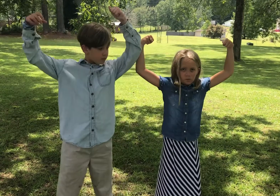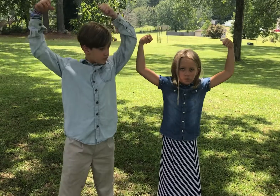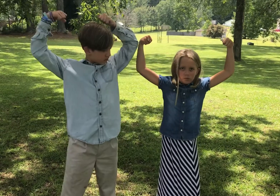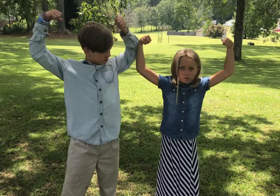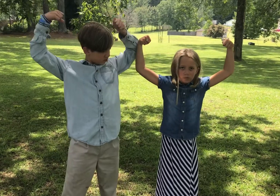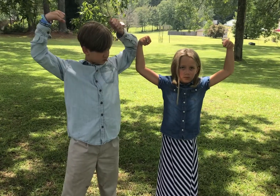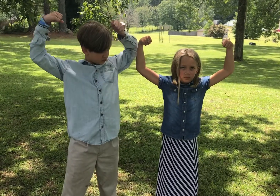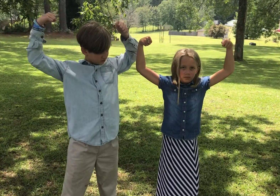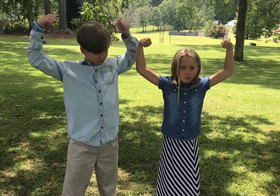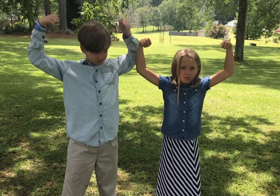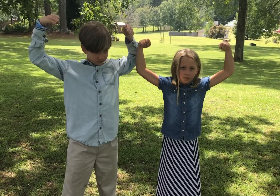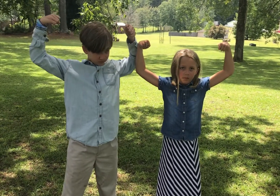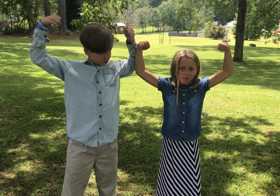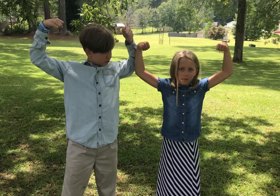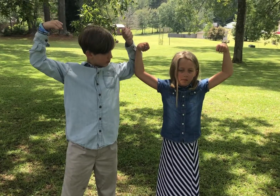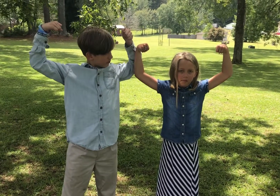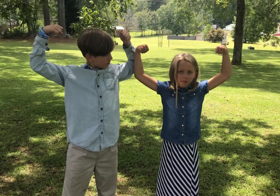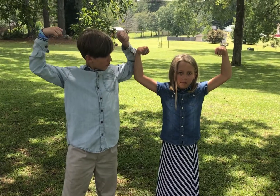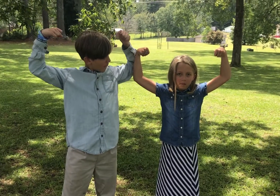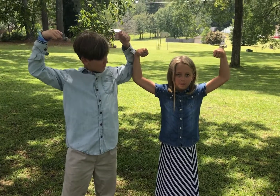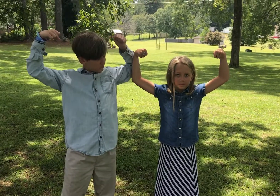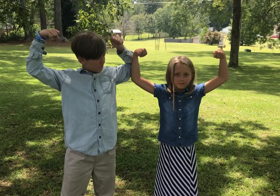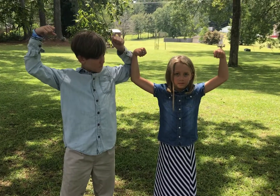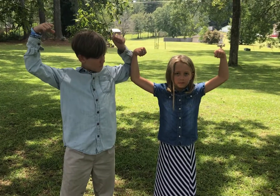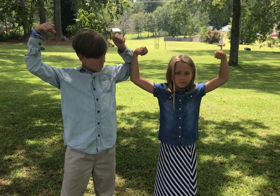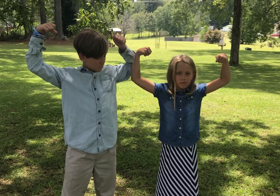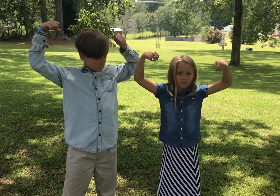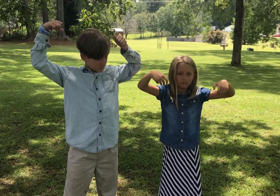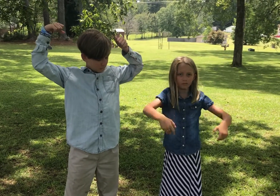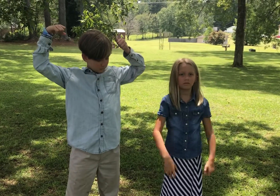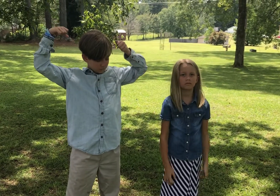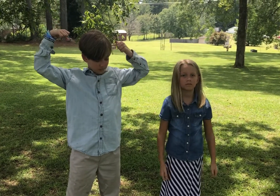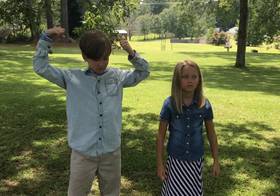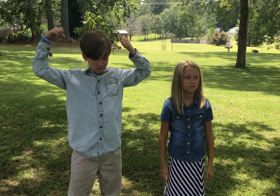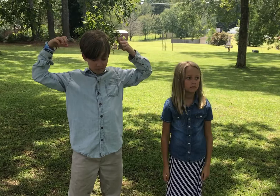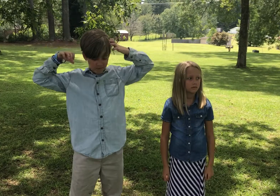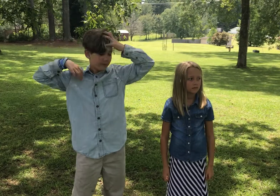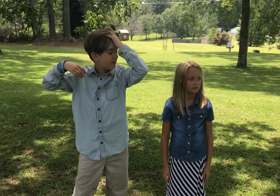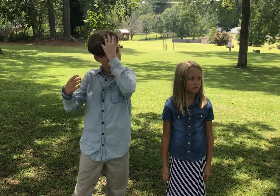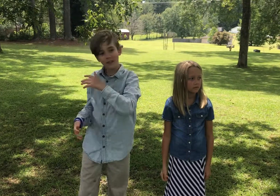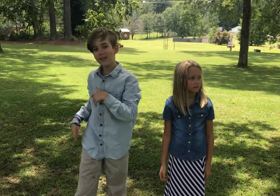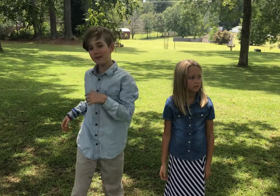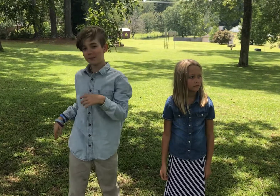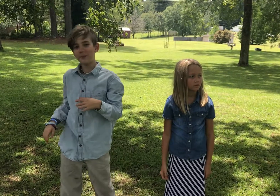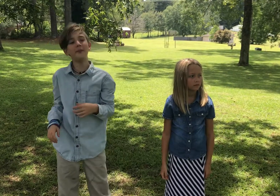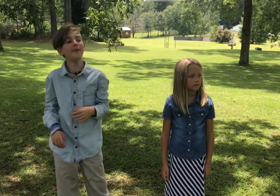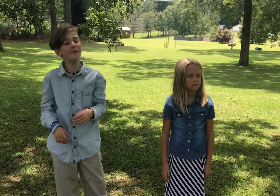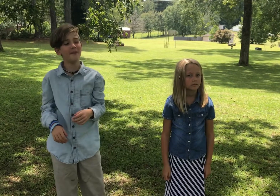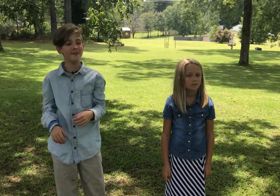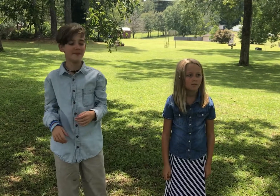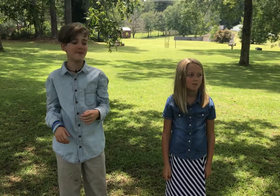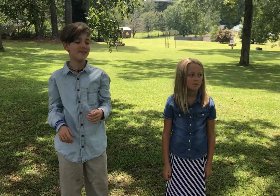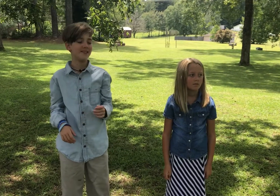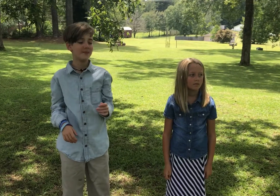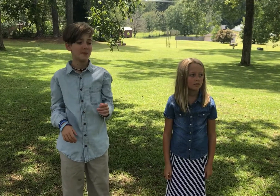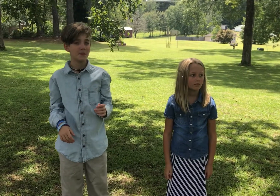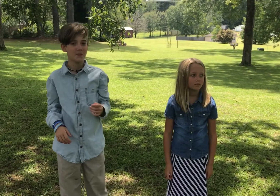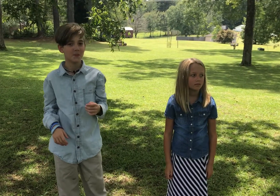power. For presidency, the sign for president is to take your hands and starting at the center